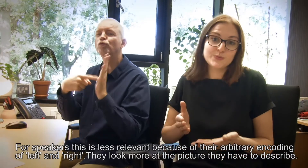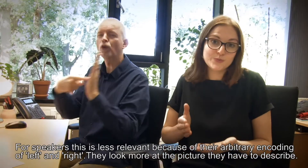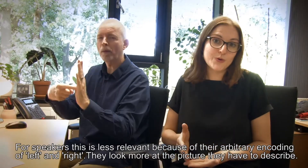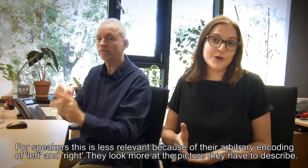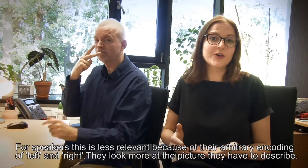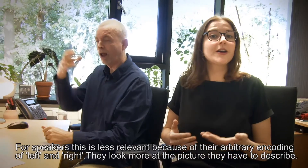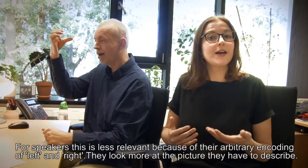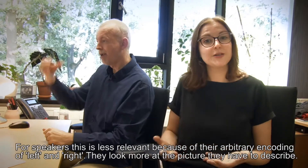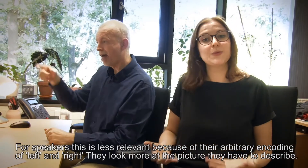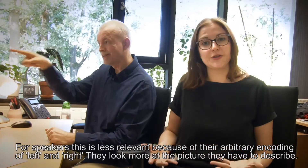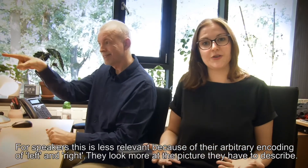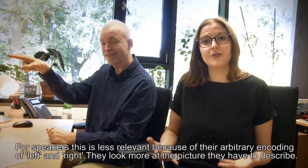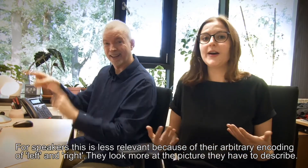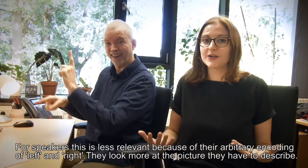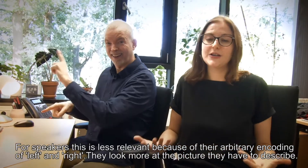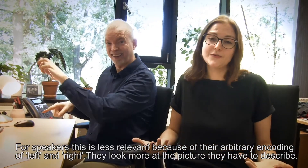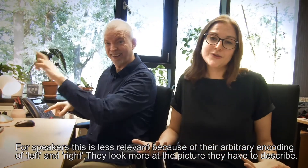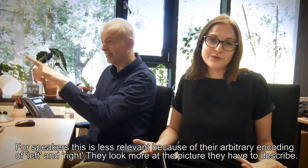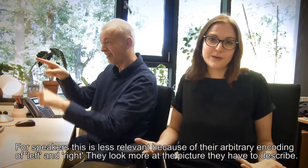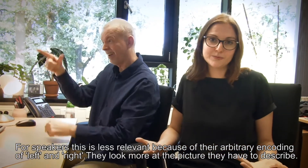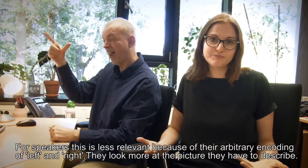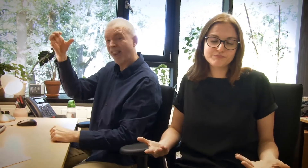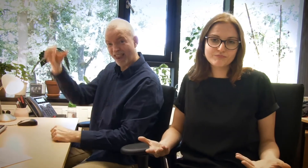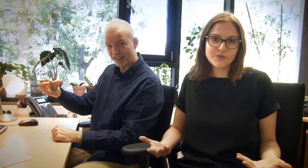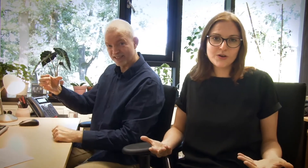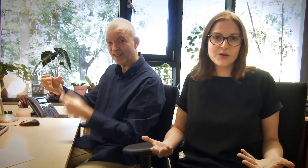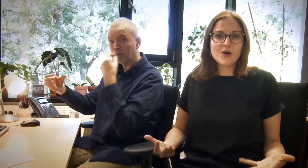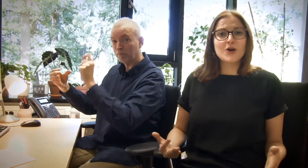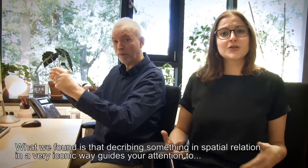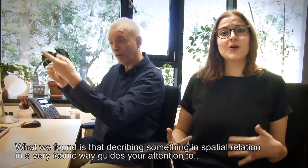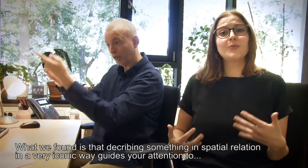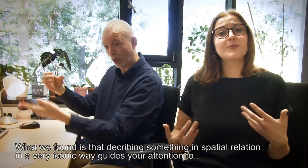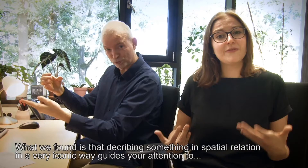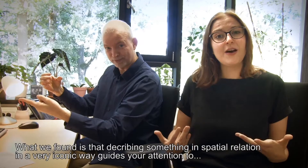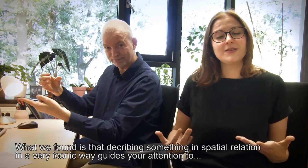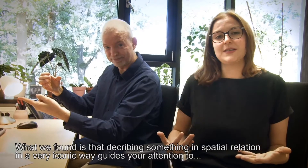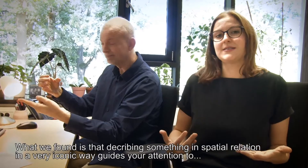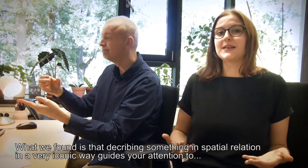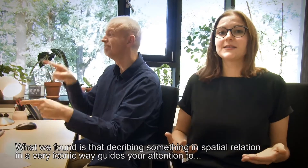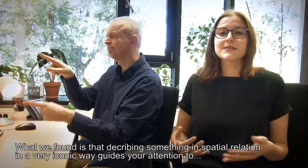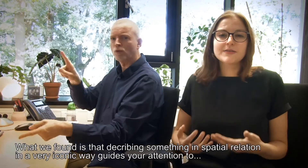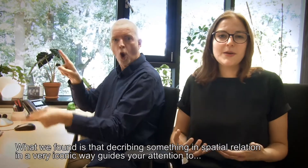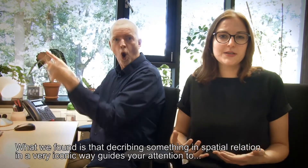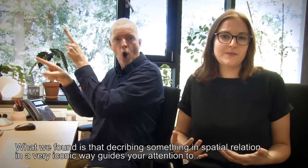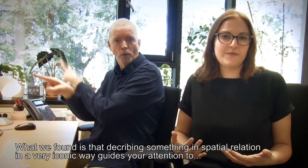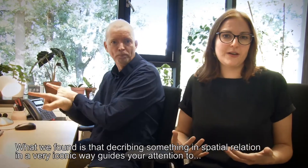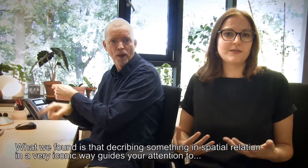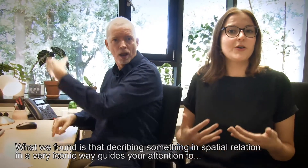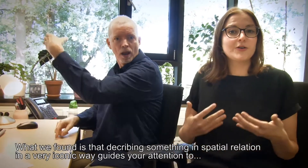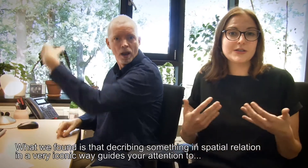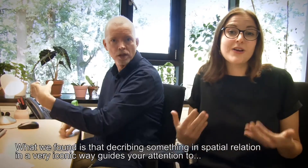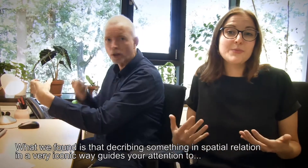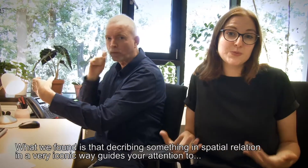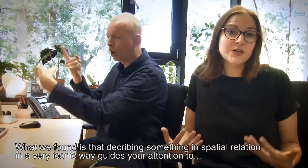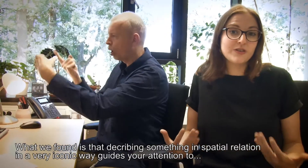just more at the picture they actually have to describe. So what we found is that describing something